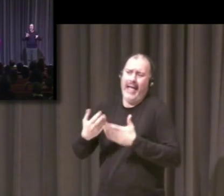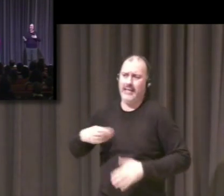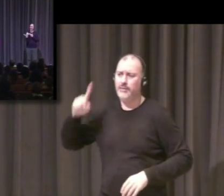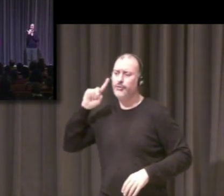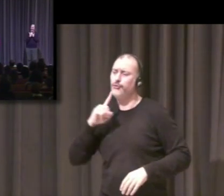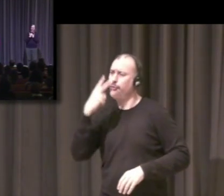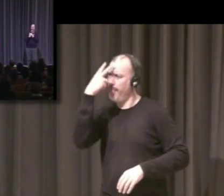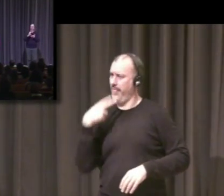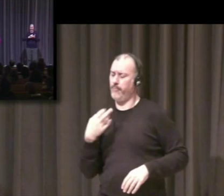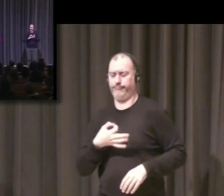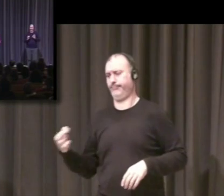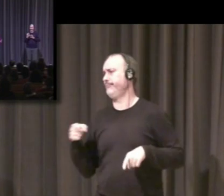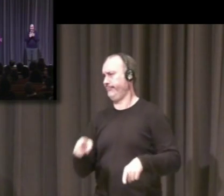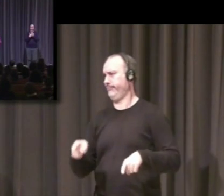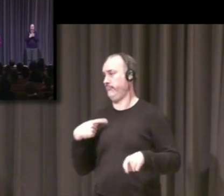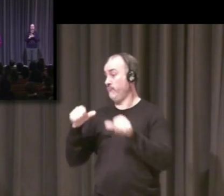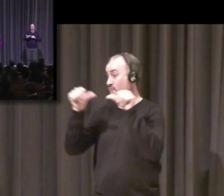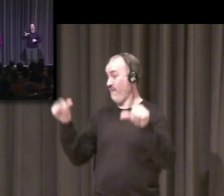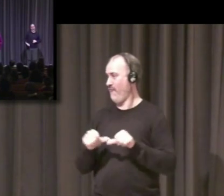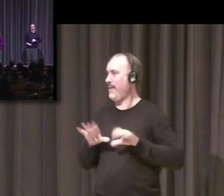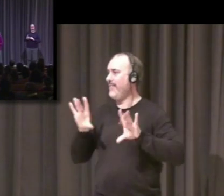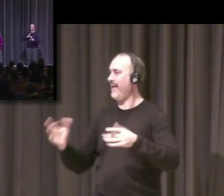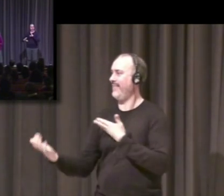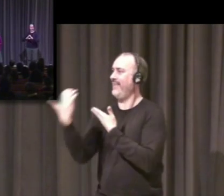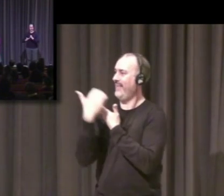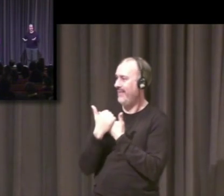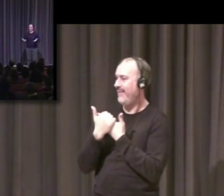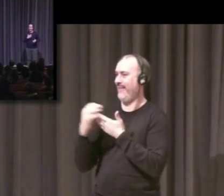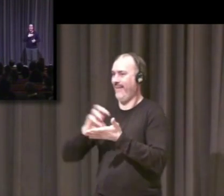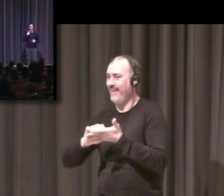With sign language, you give the child language.